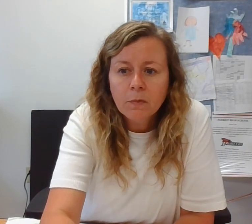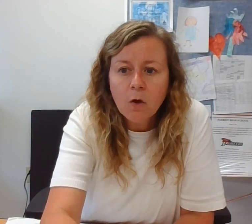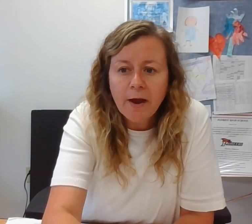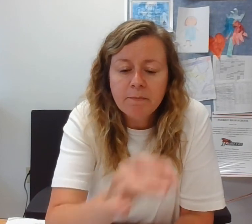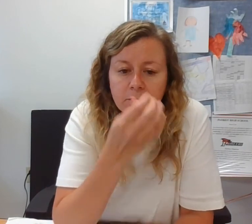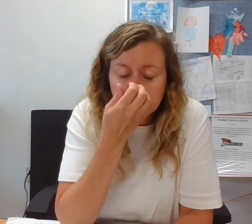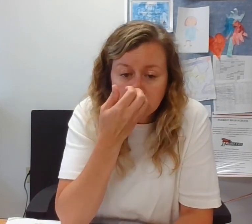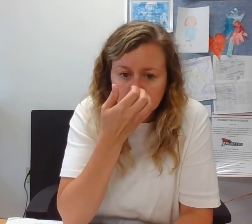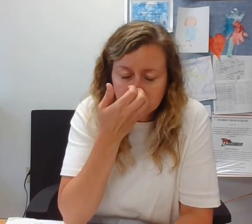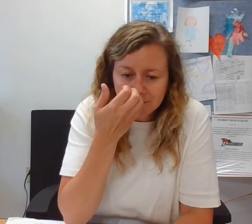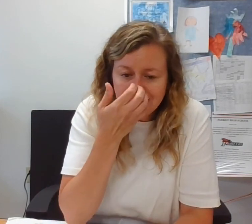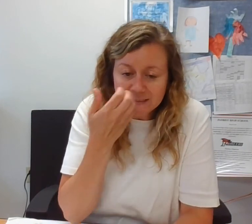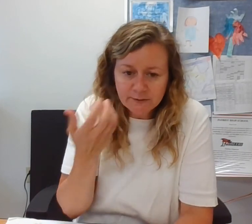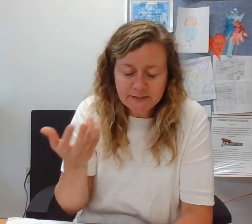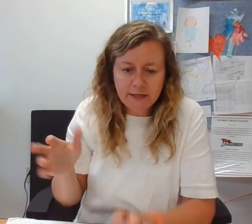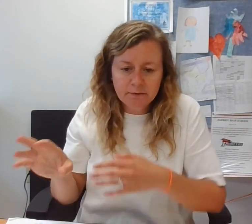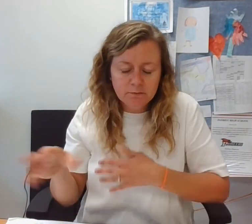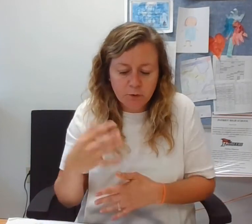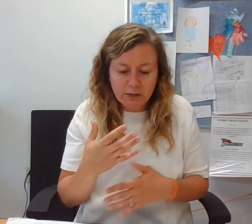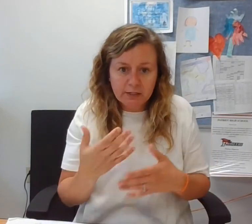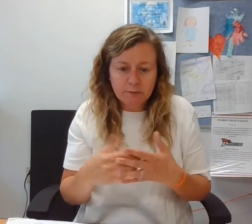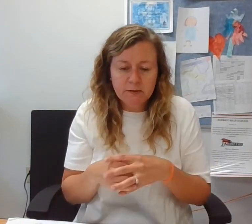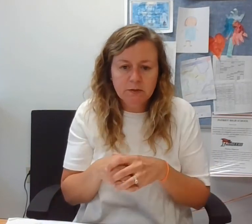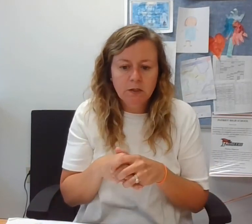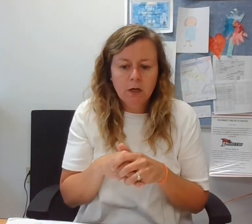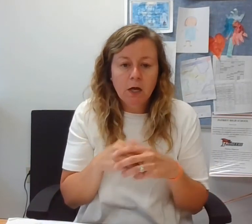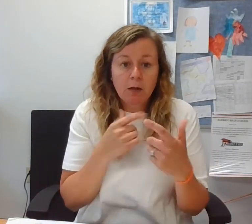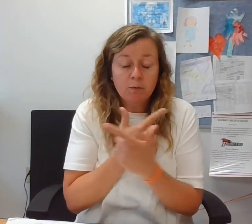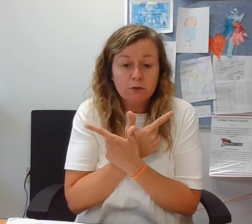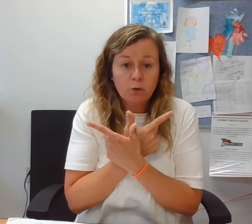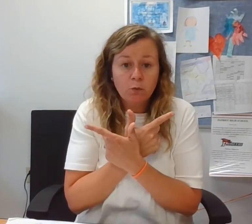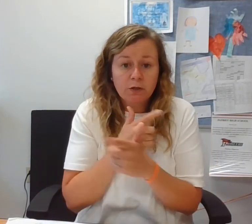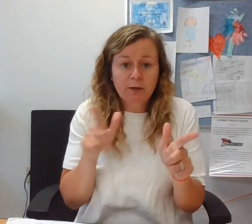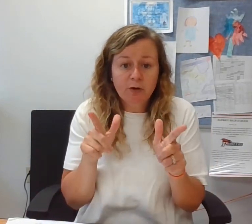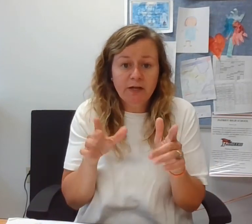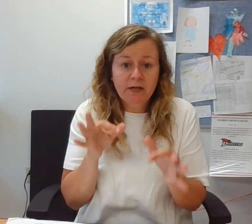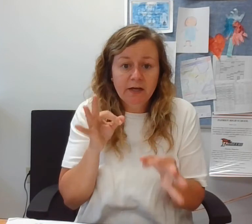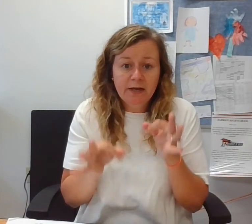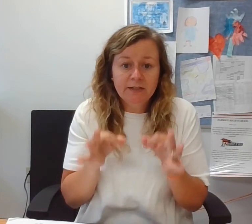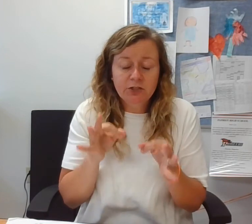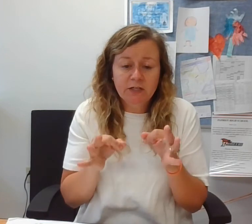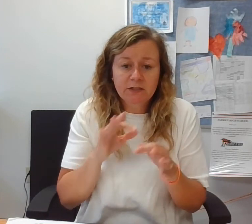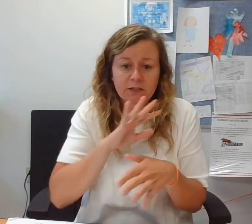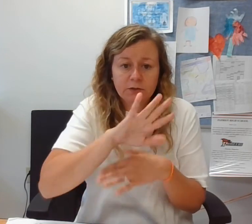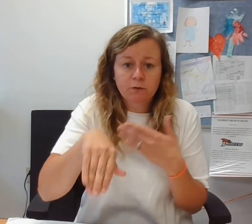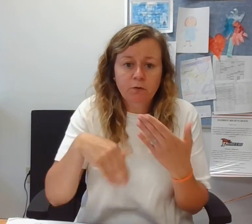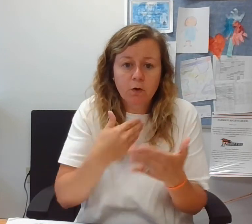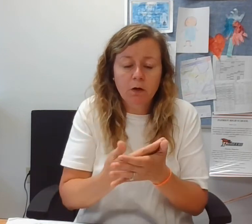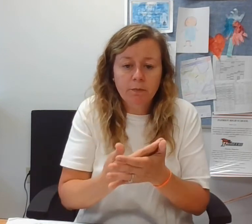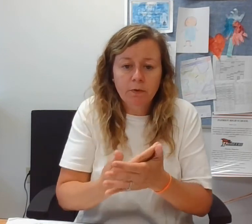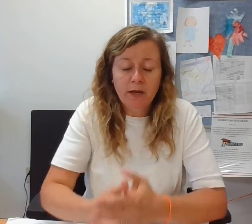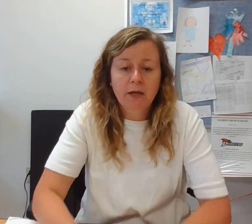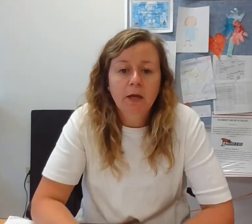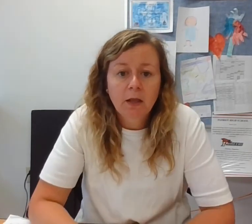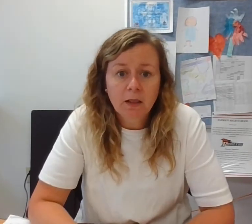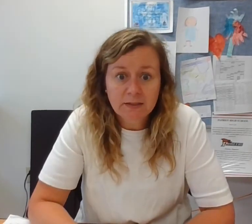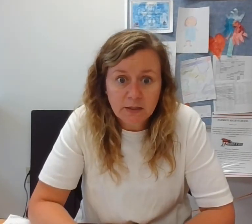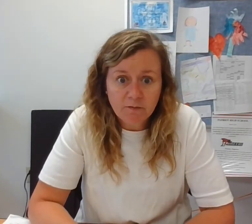Okay, so as I was saying for the announcements, so with liberty and justice for all. Okay, last time from the